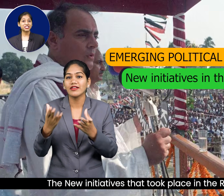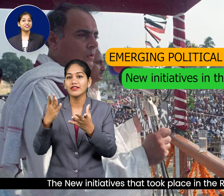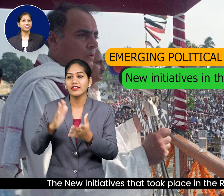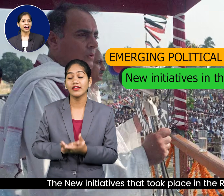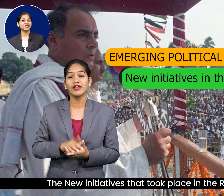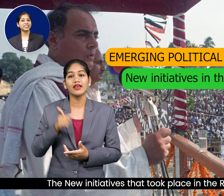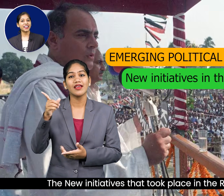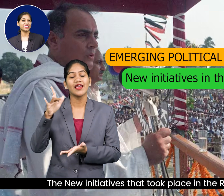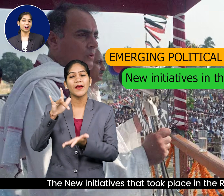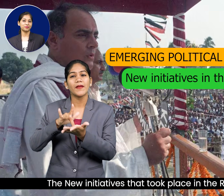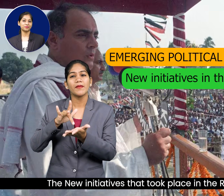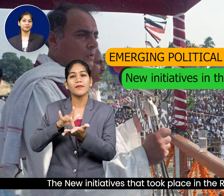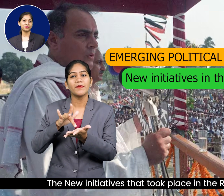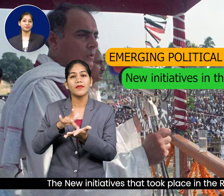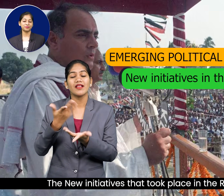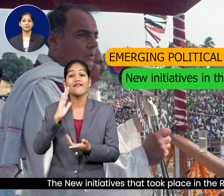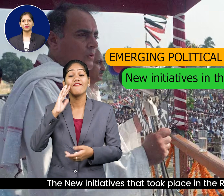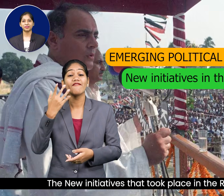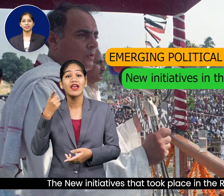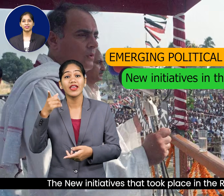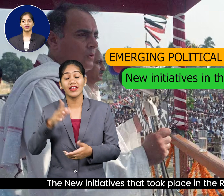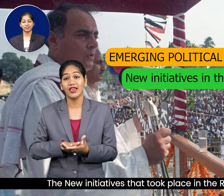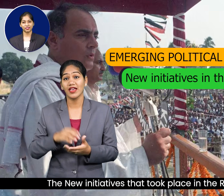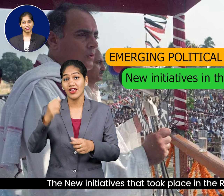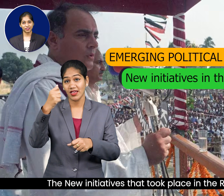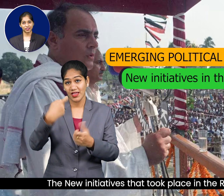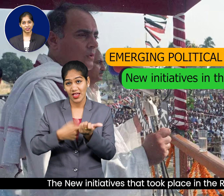the Rajiv Gandhi era.